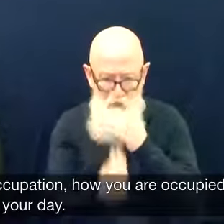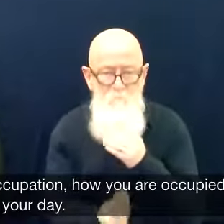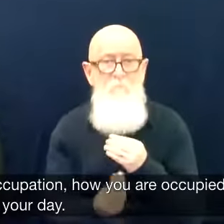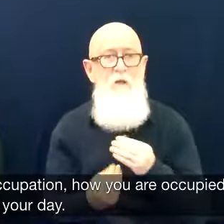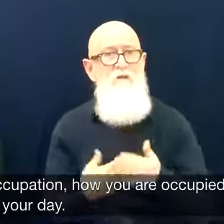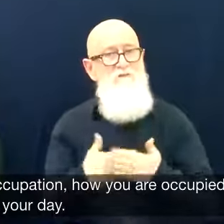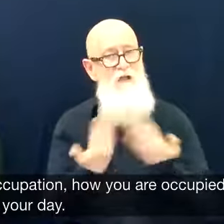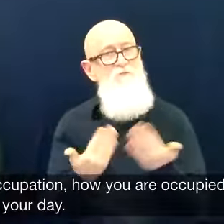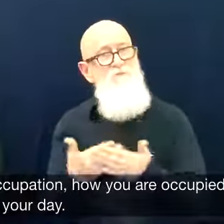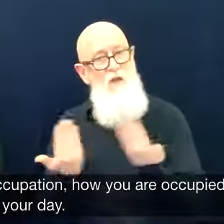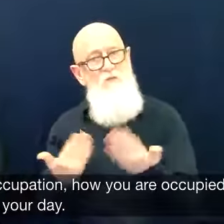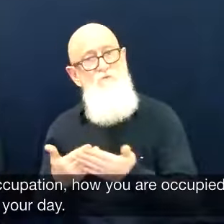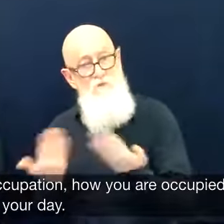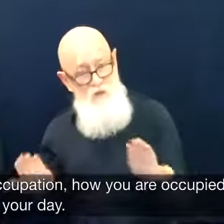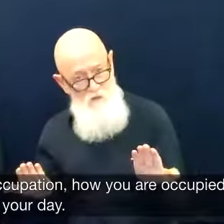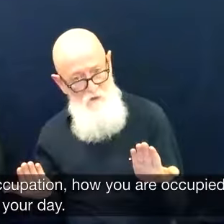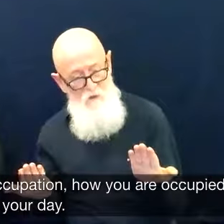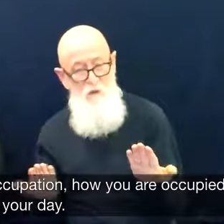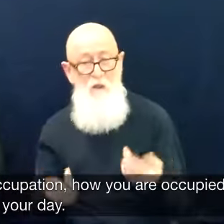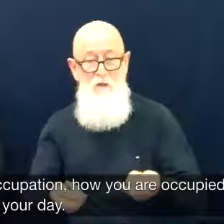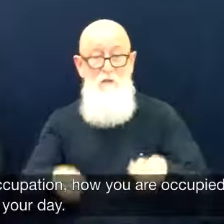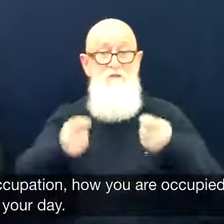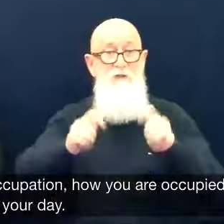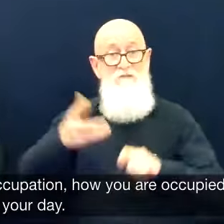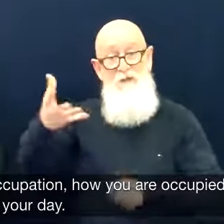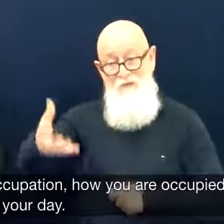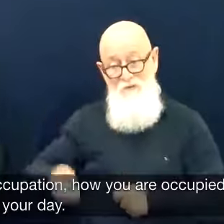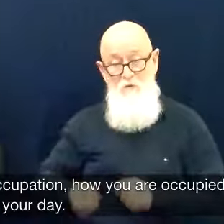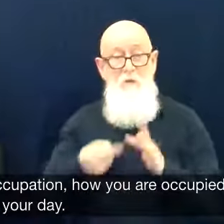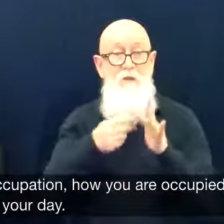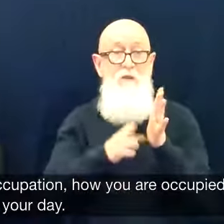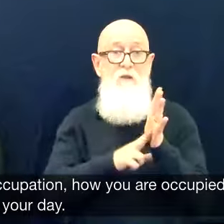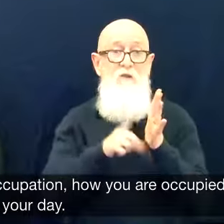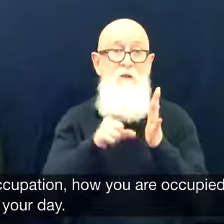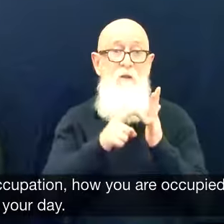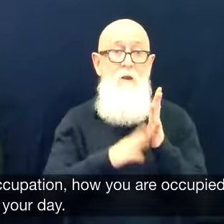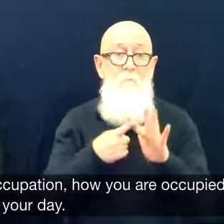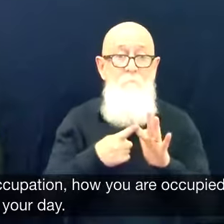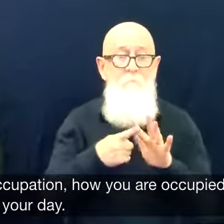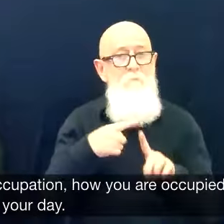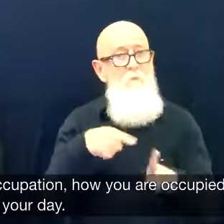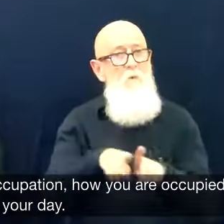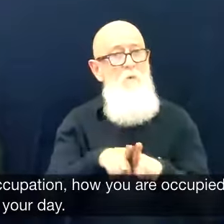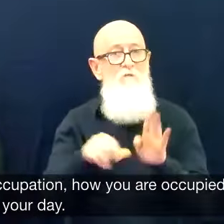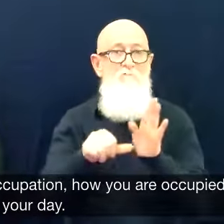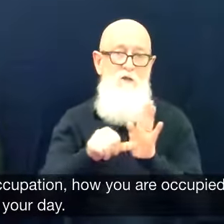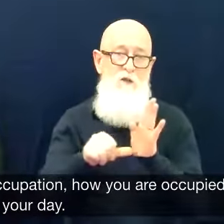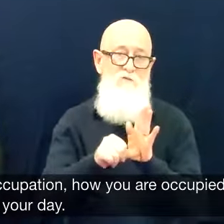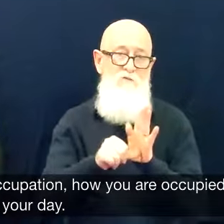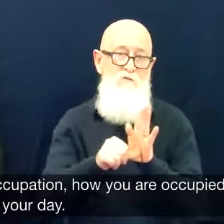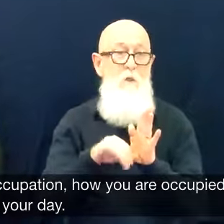The next one is income and finance. So even looking at budgeting